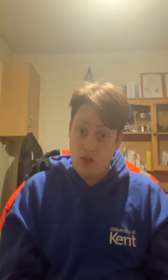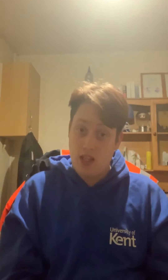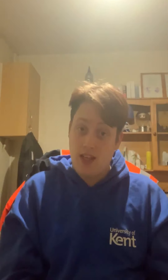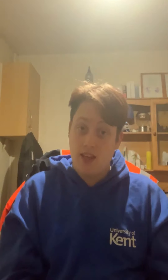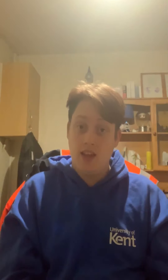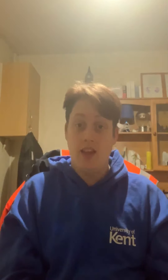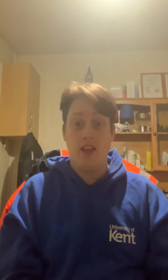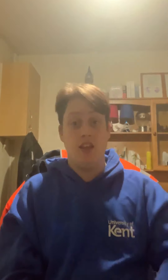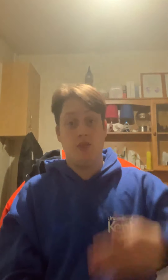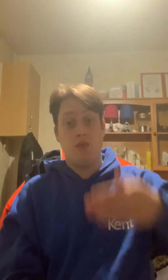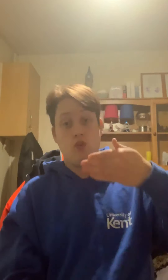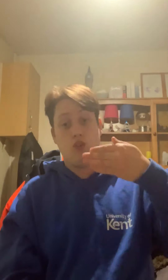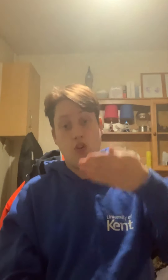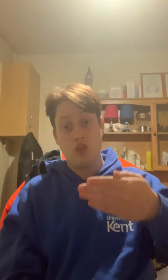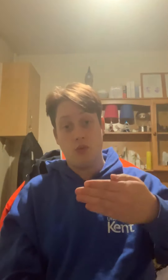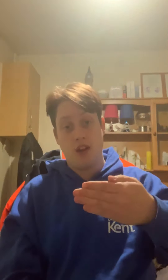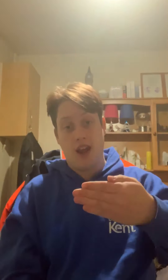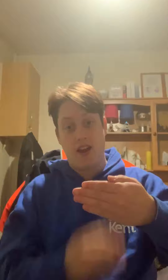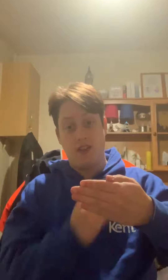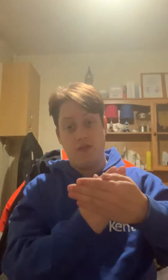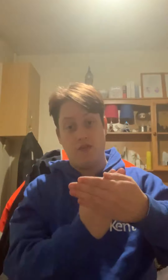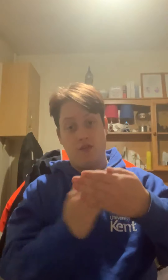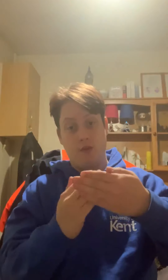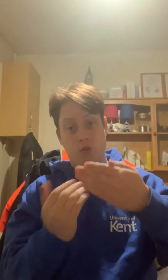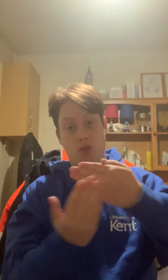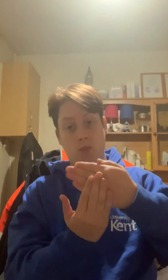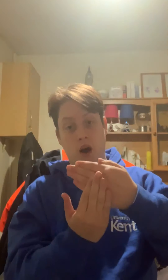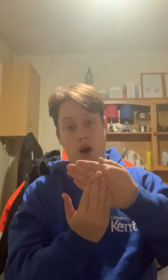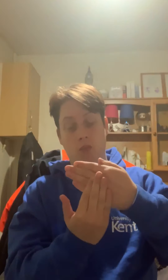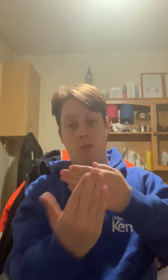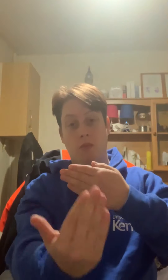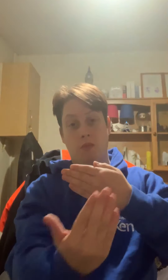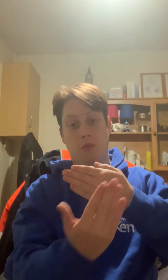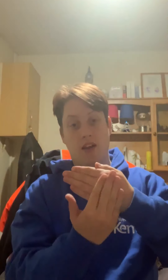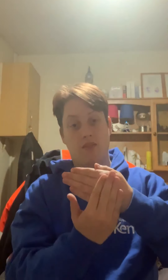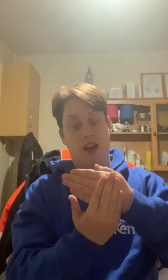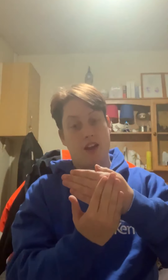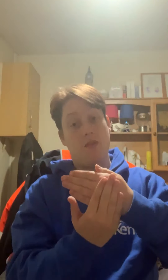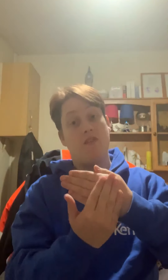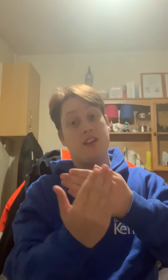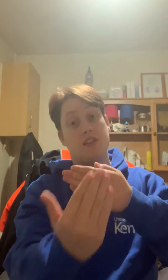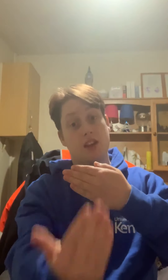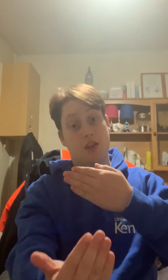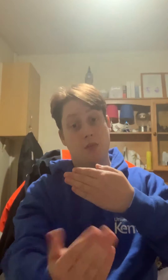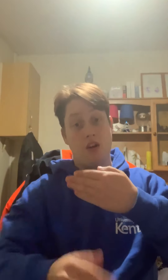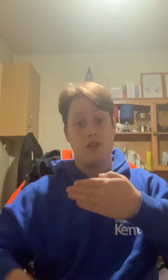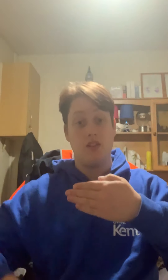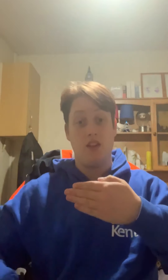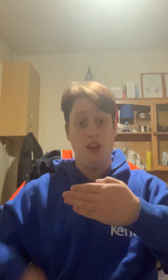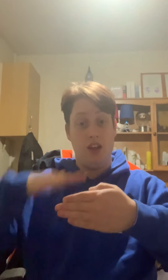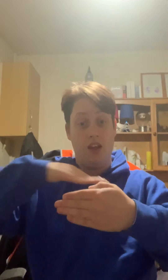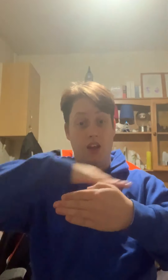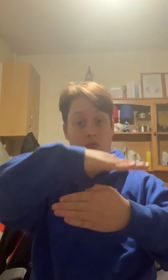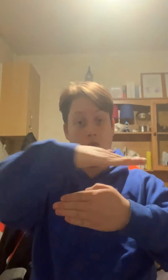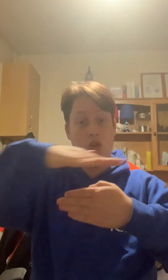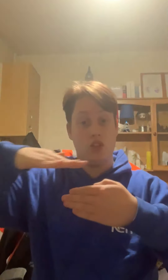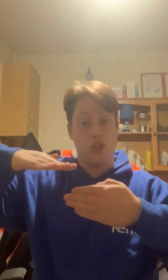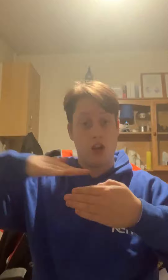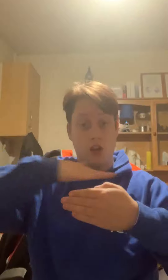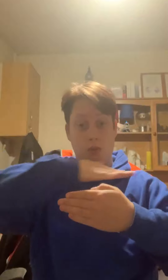County is put your non-dominant hand with the palm back of the hand facing the other person and put a circular